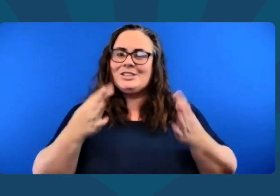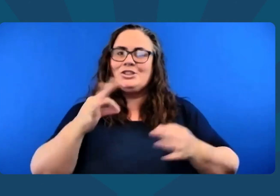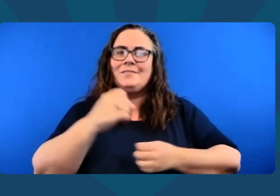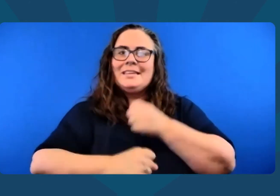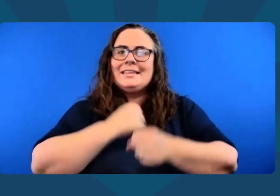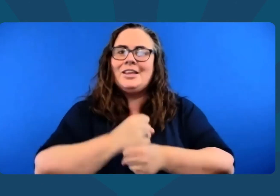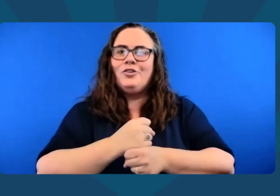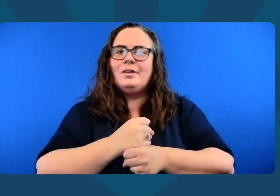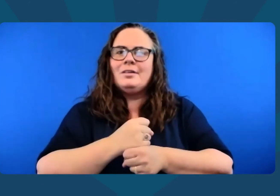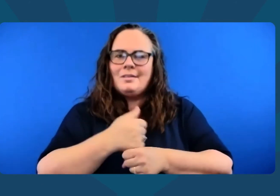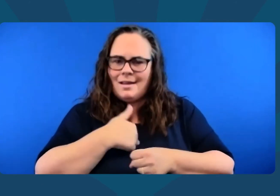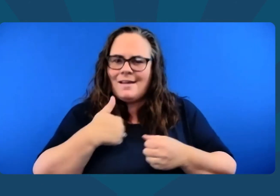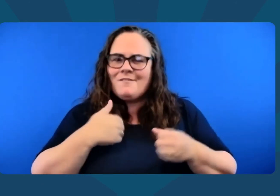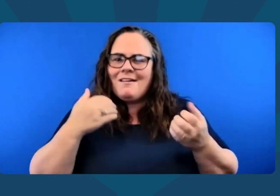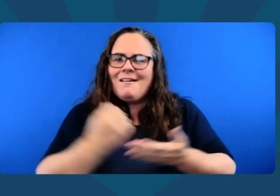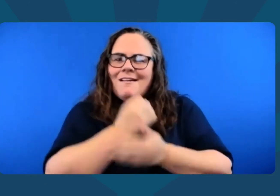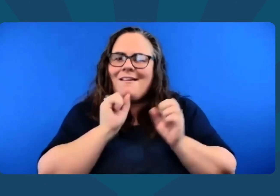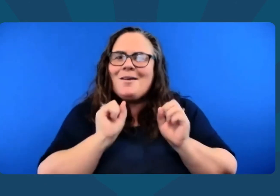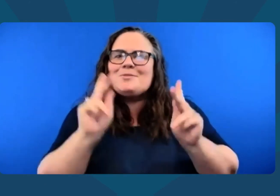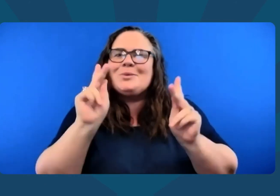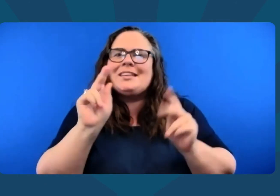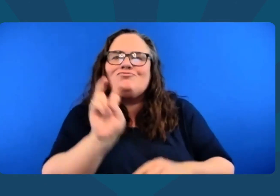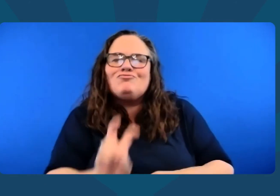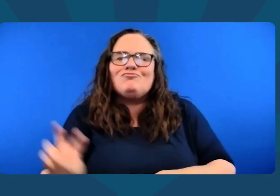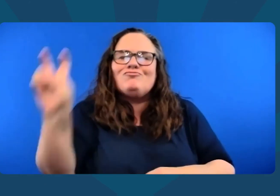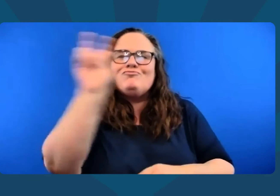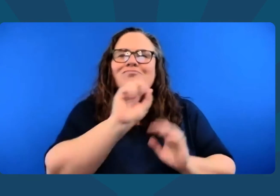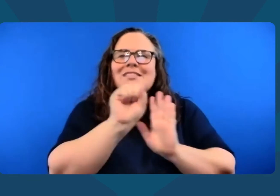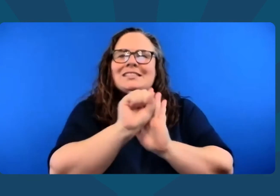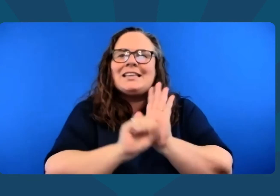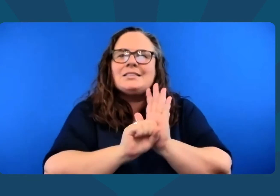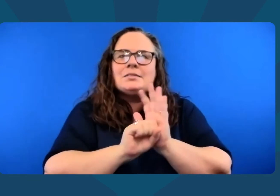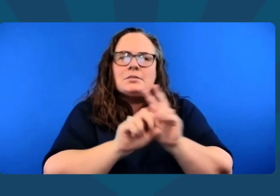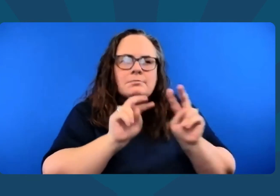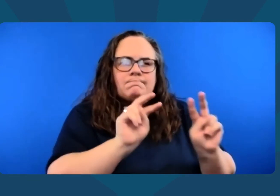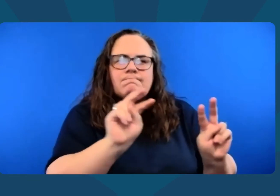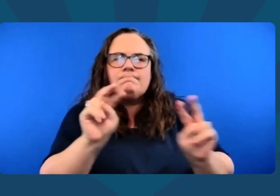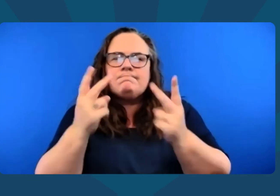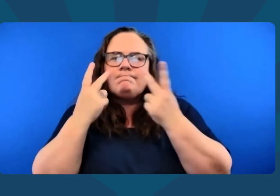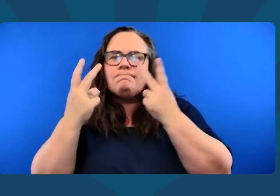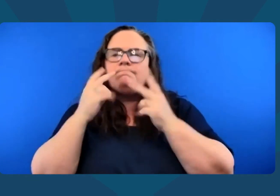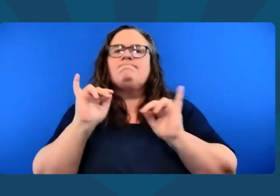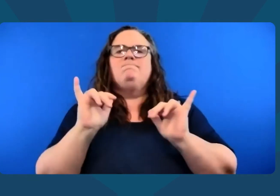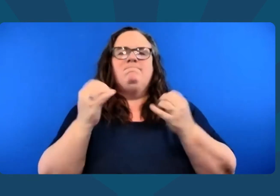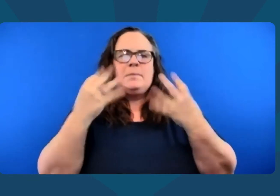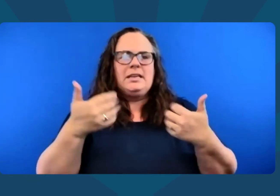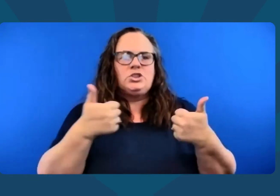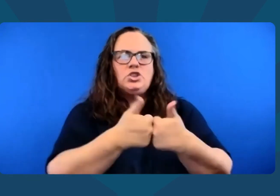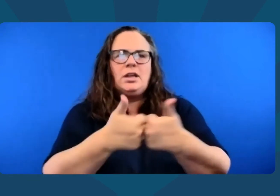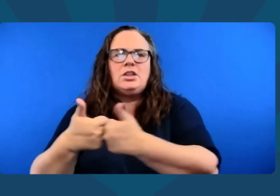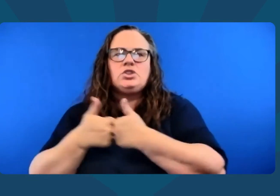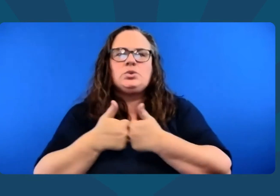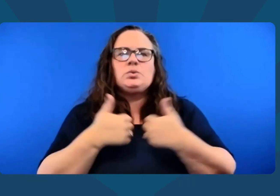As Arizona Teacher of the Year, I had the opportunity to travel the state, seeing firsthand